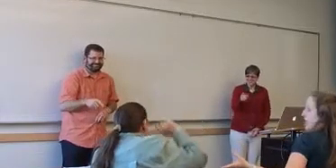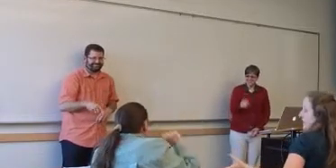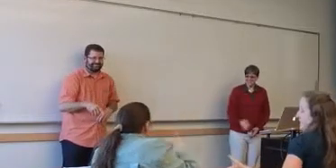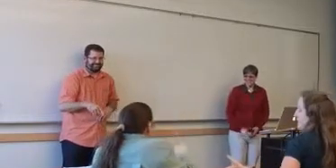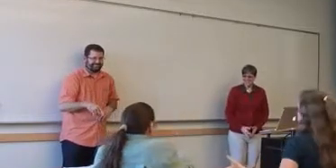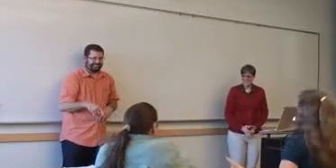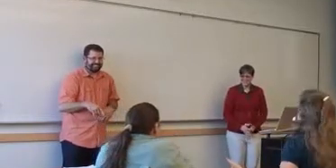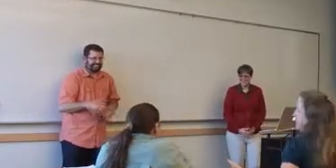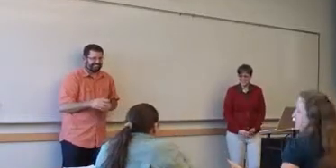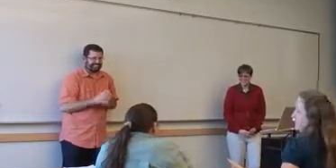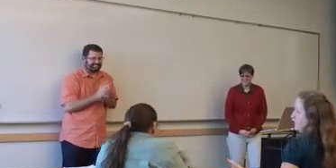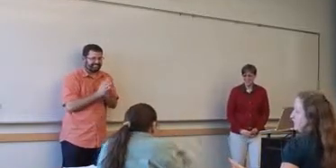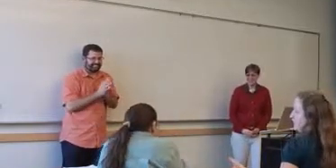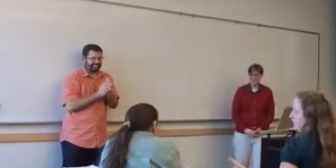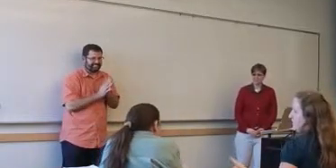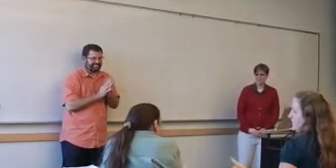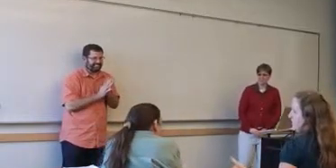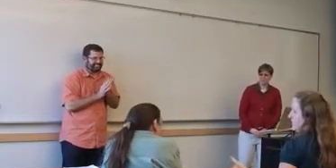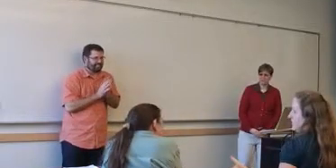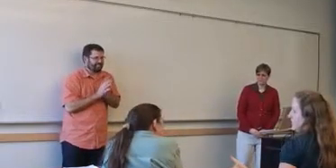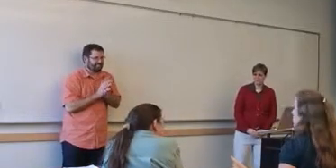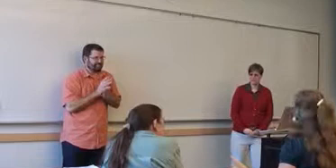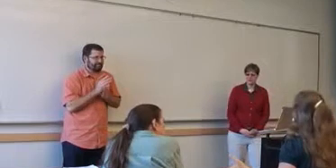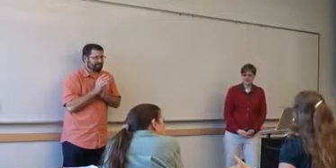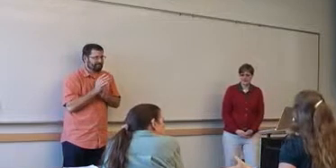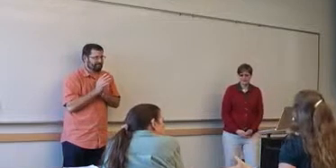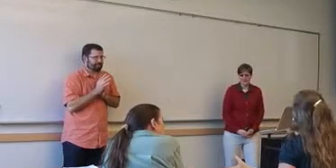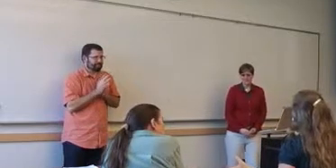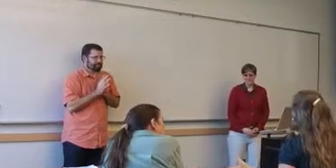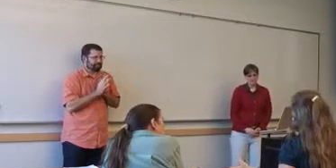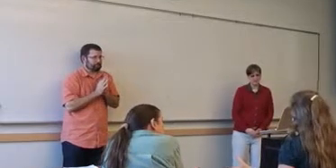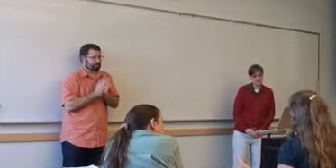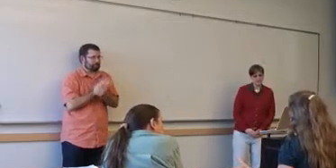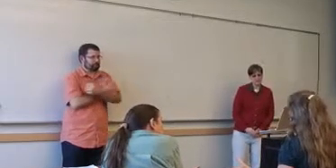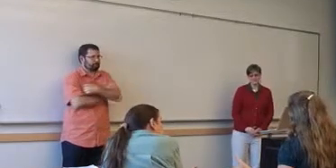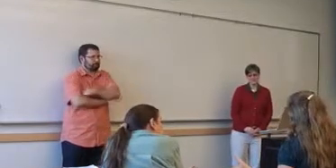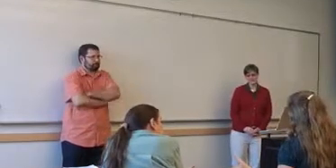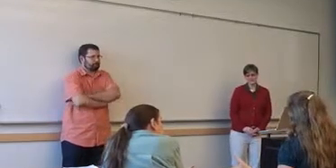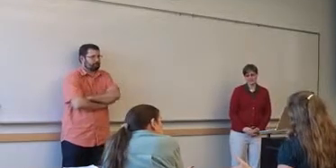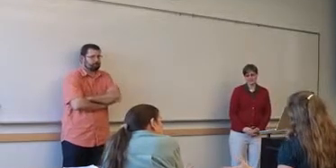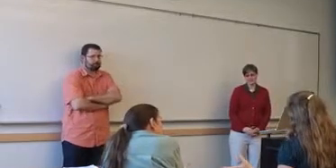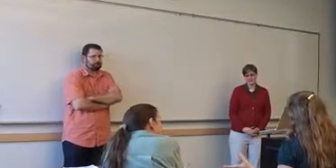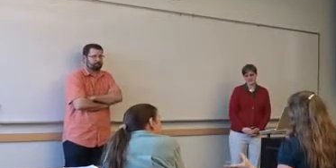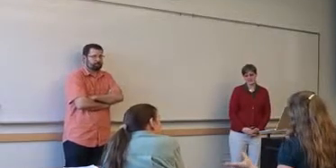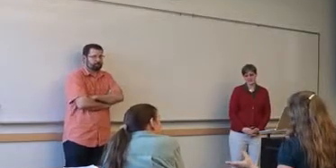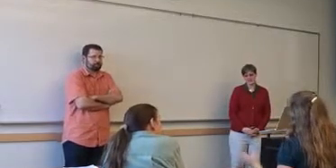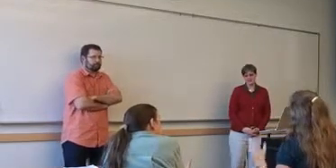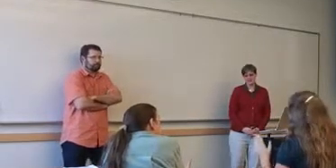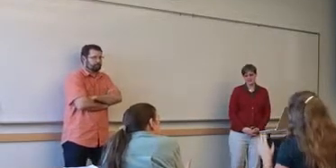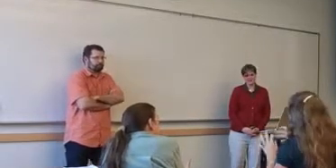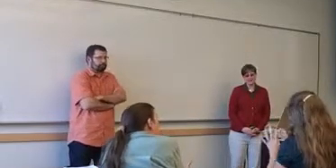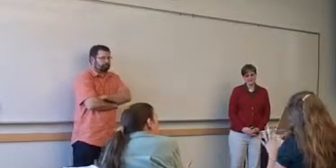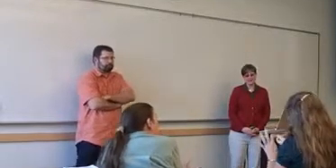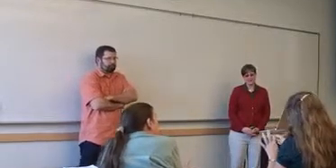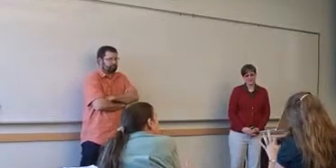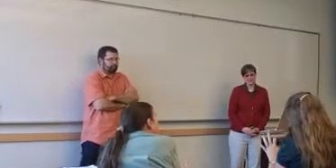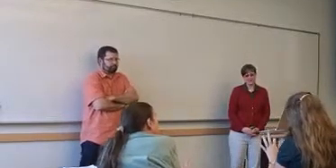Yeah. Does testing and kids' testing help acquire